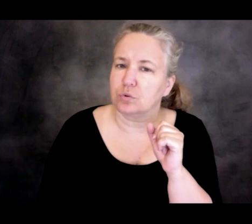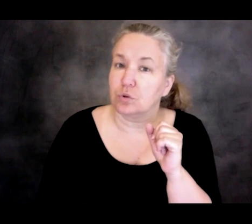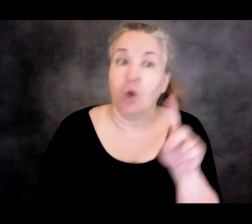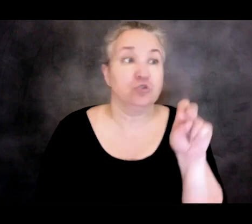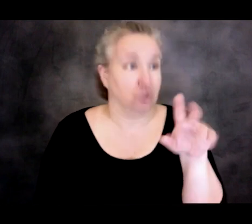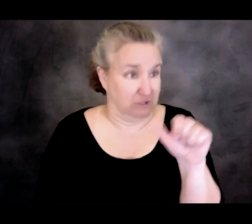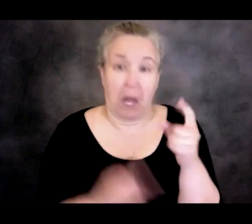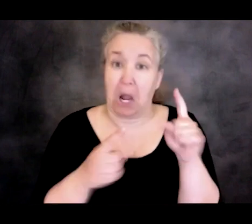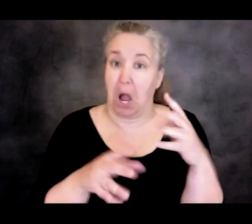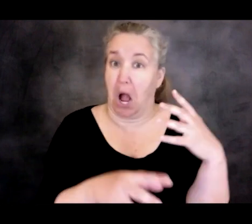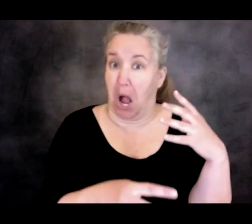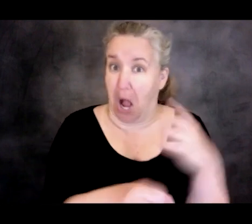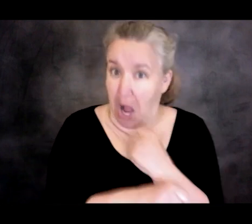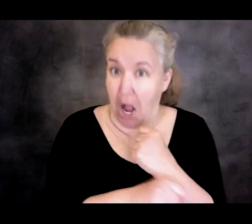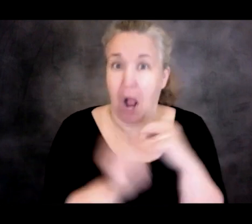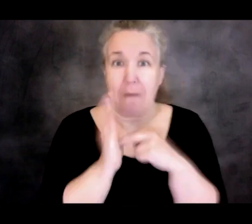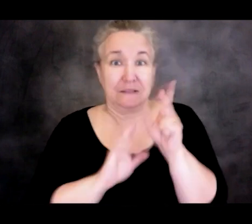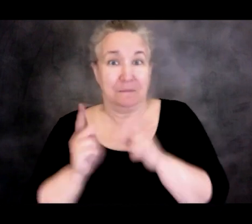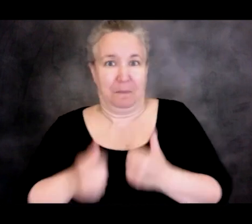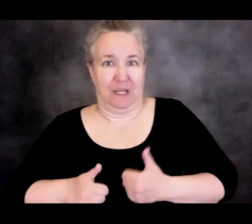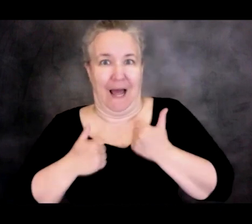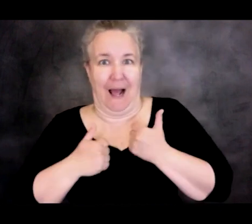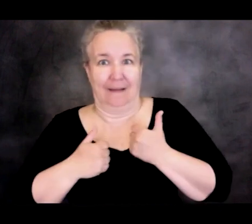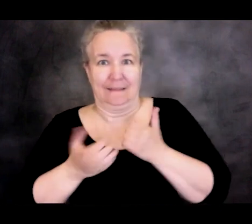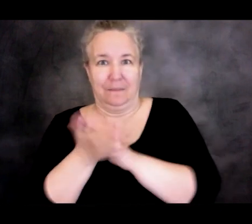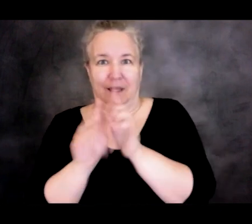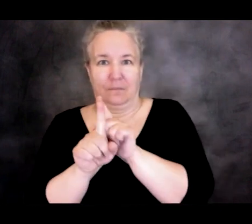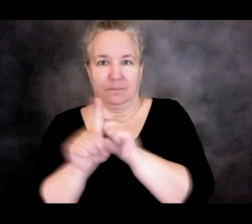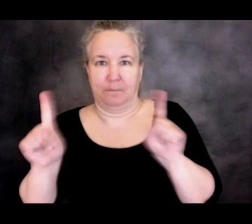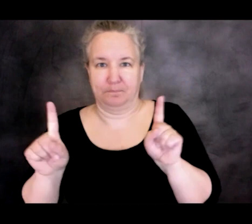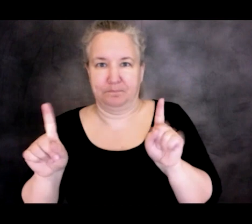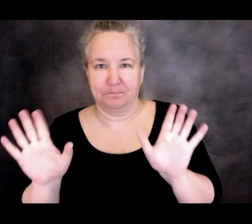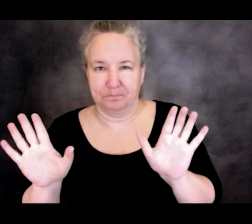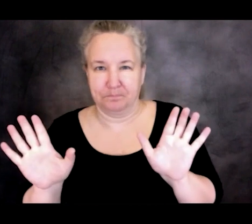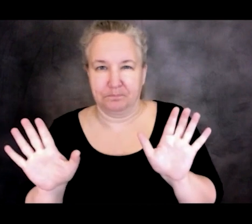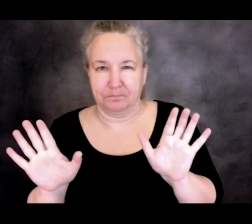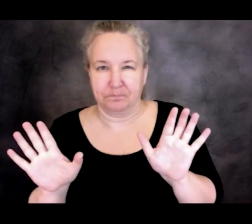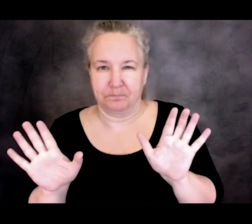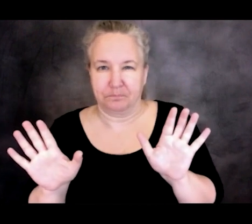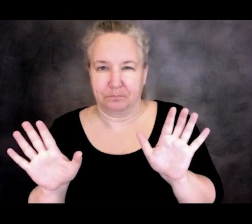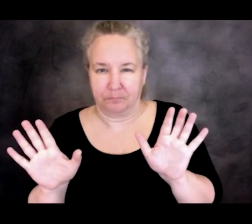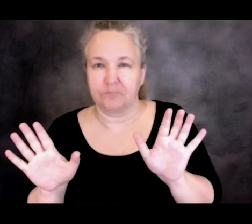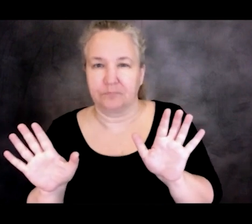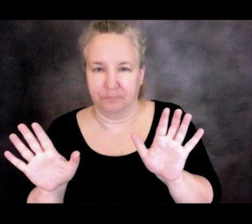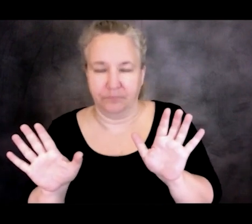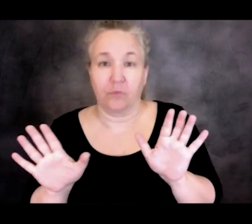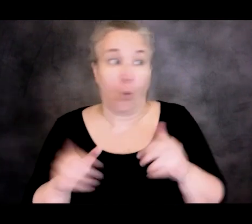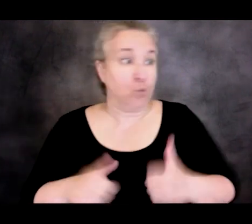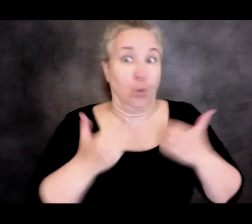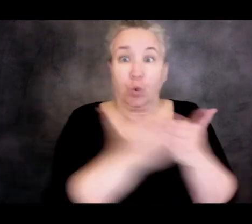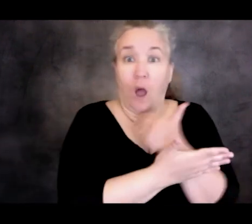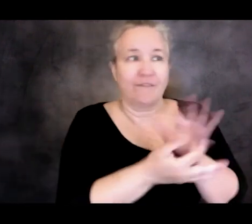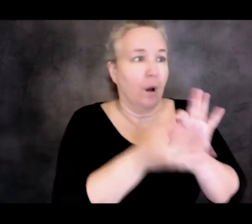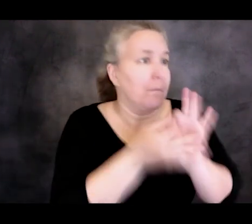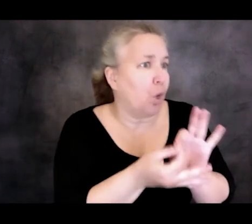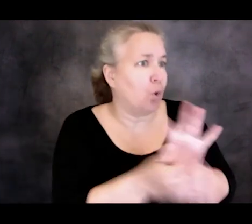DACA snapped people's lives into two. So lives of new lives of belonging and inclusion